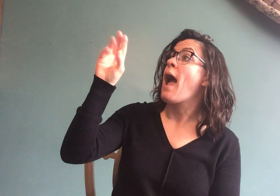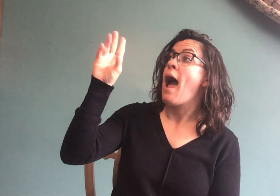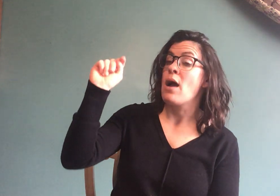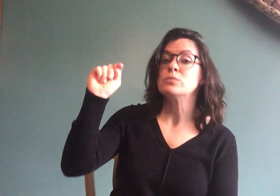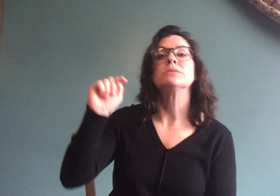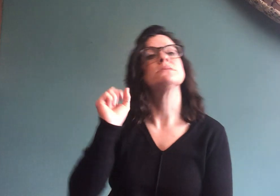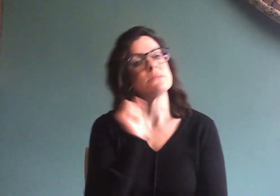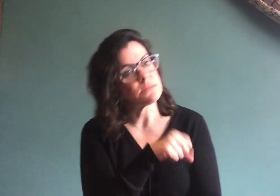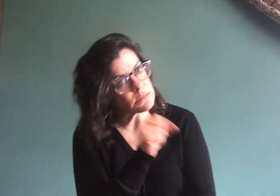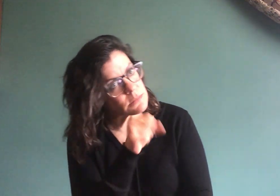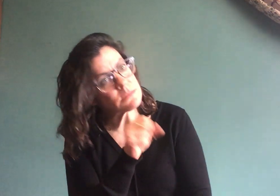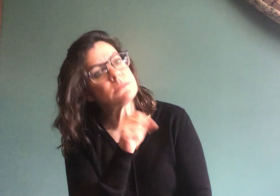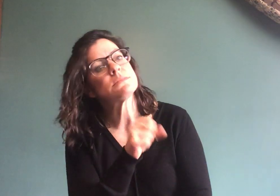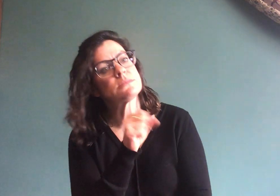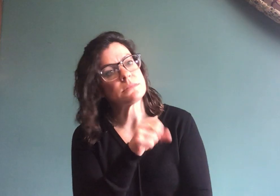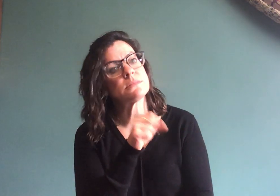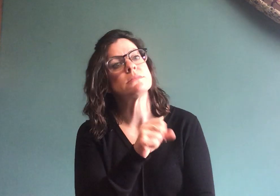there. Okay?